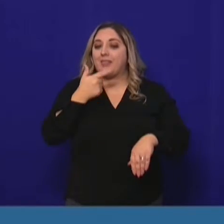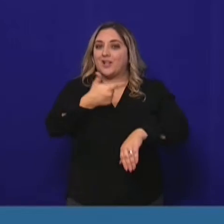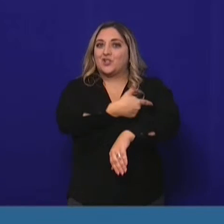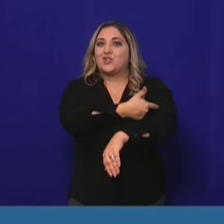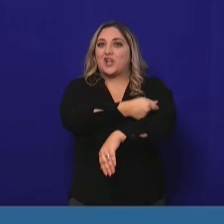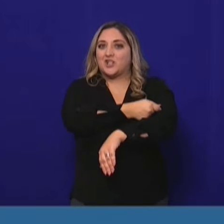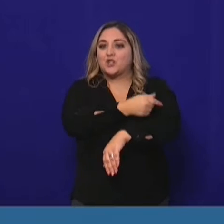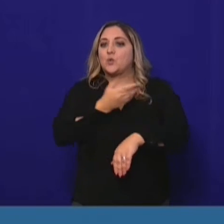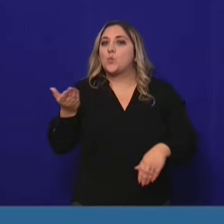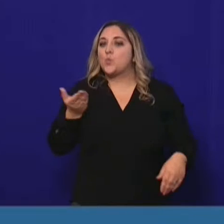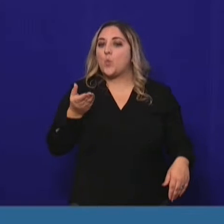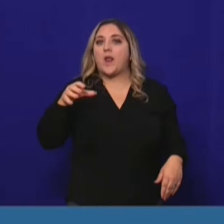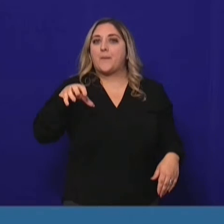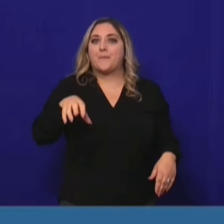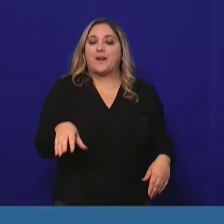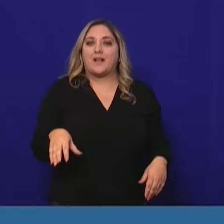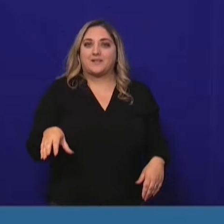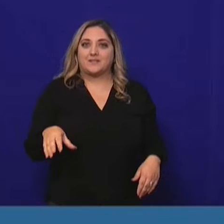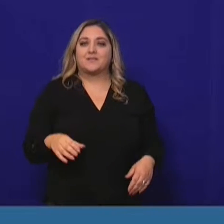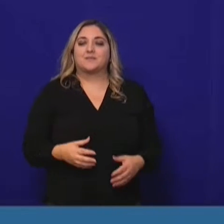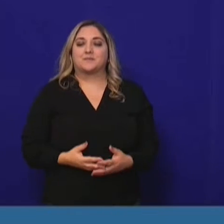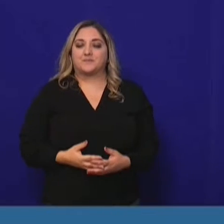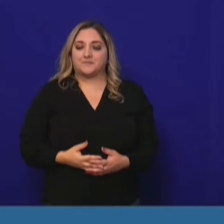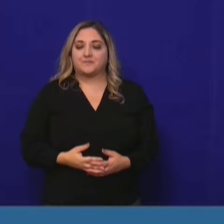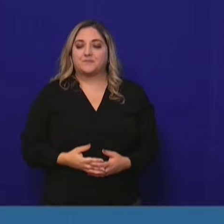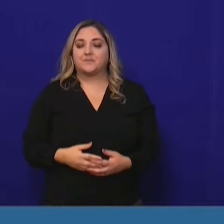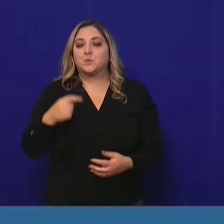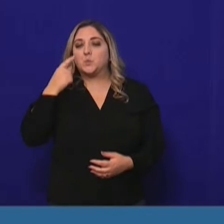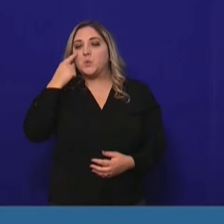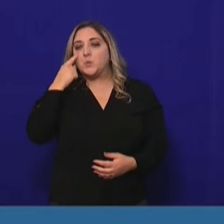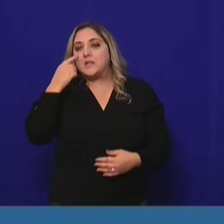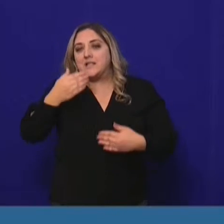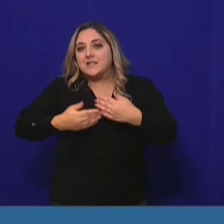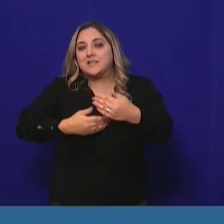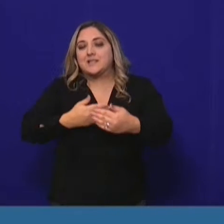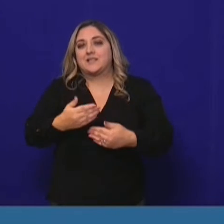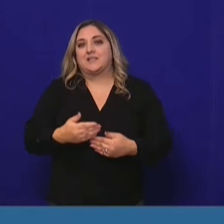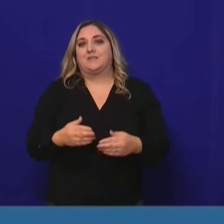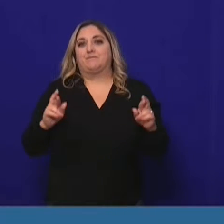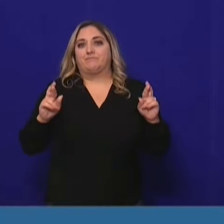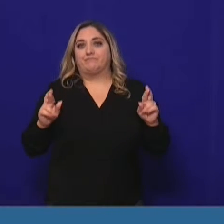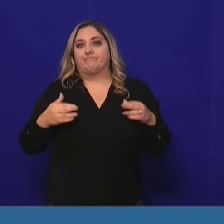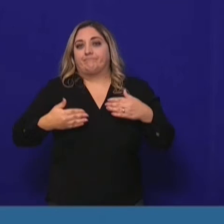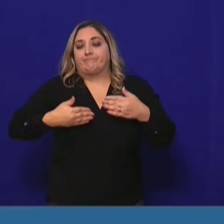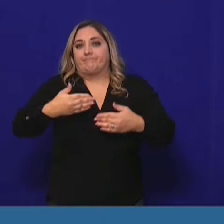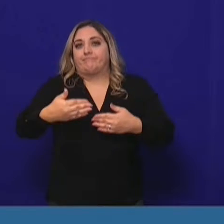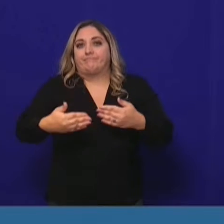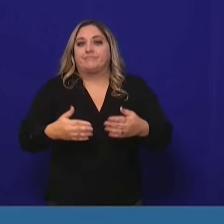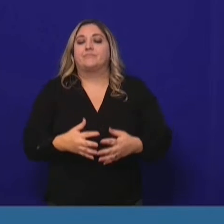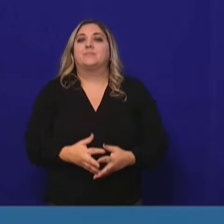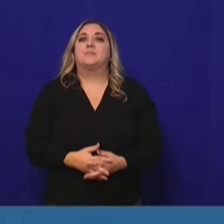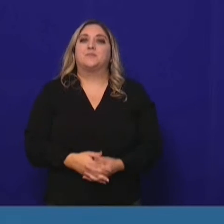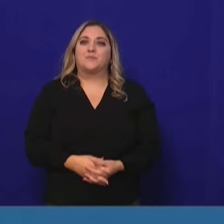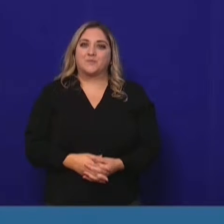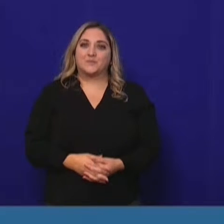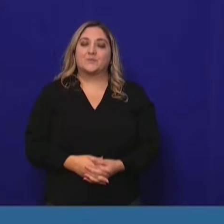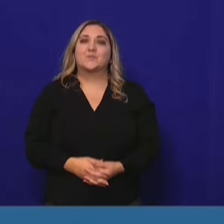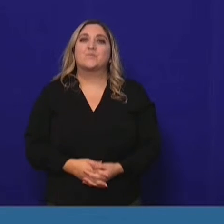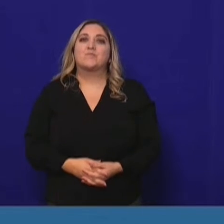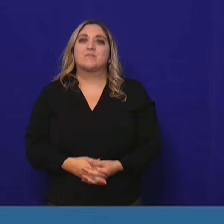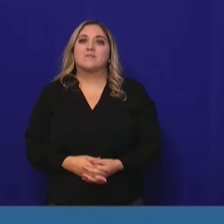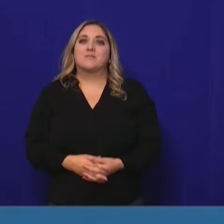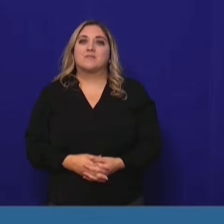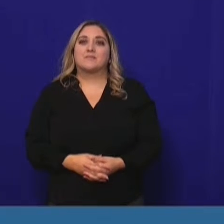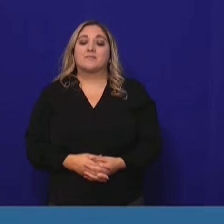the vaccination and also the location when due course we will be nearing the availability of the